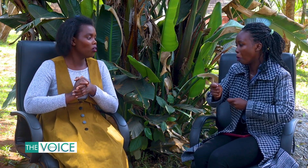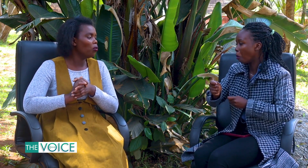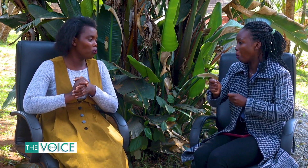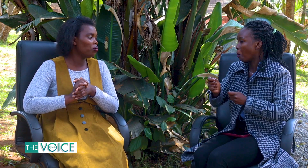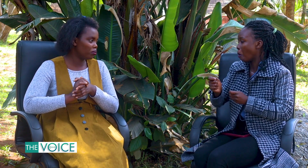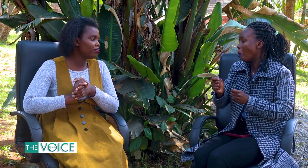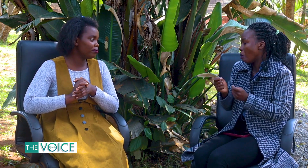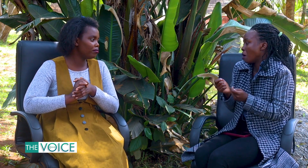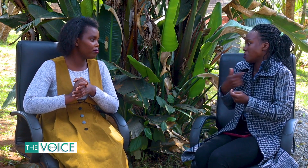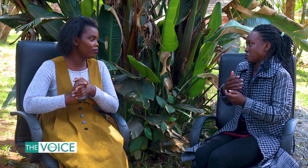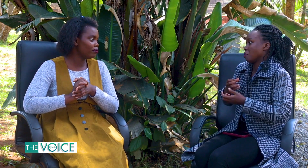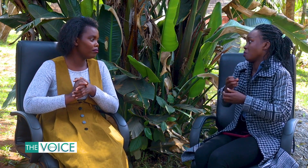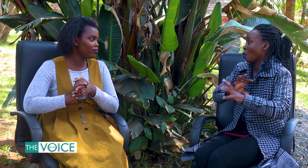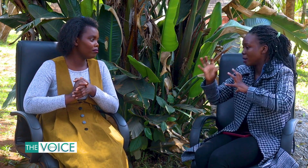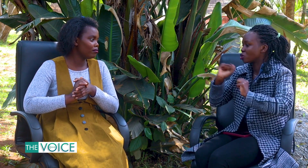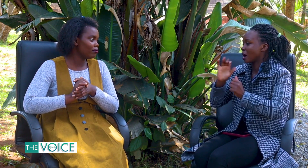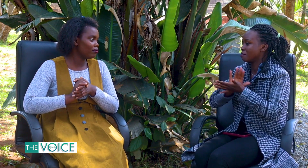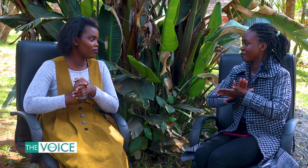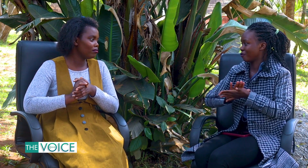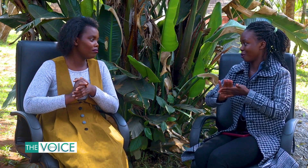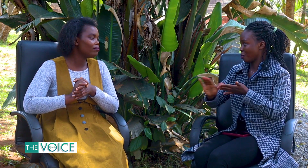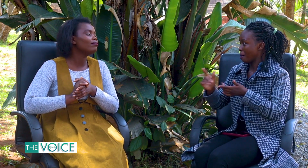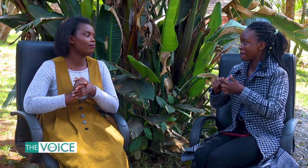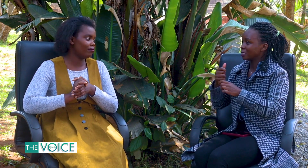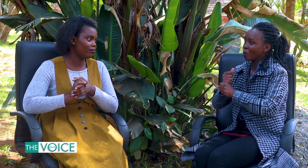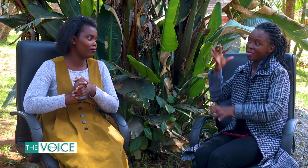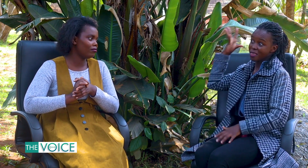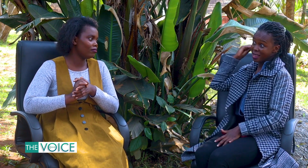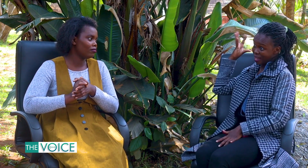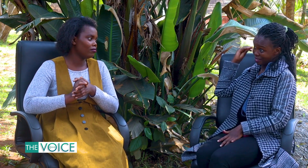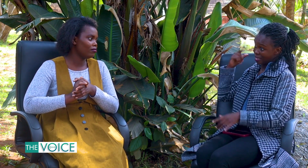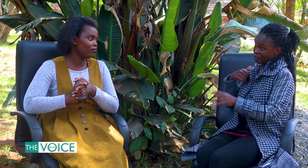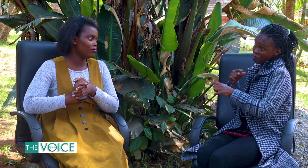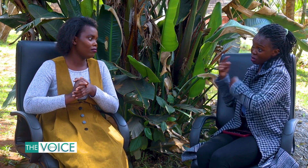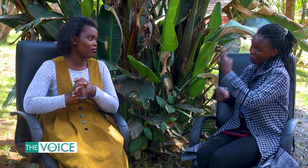my language as sign language. So that has really made it fluent for me. I'll